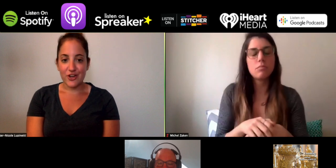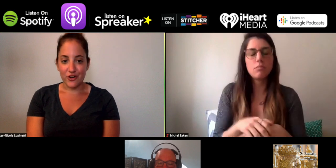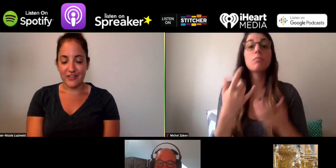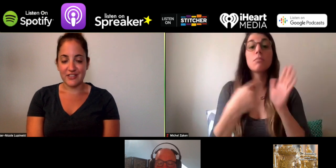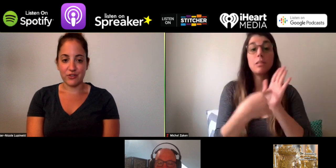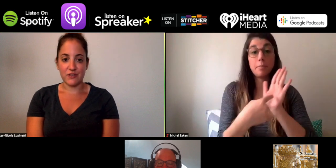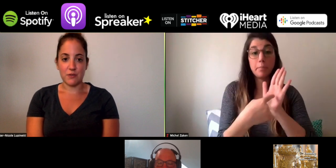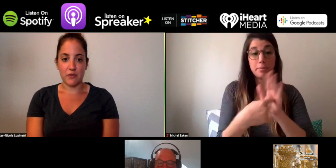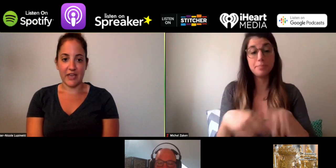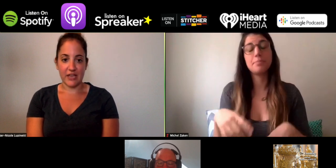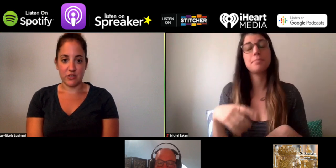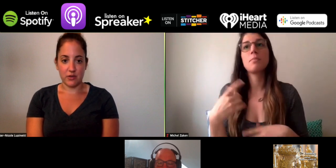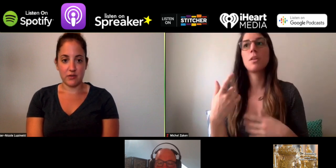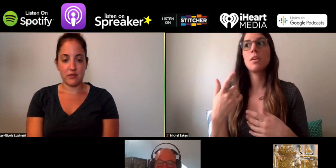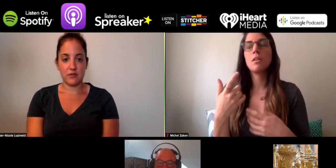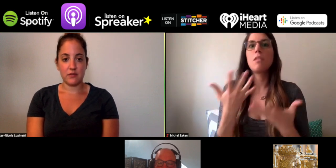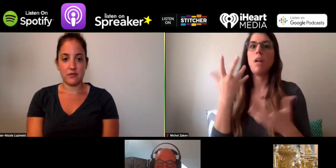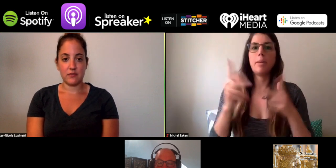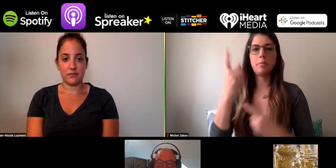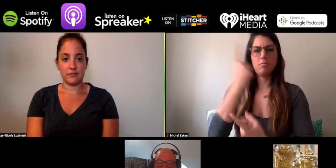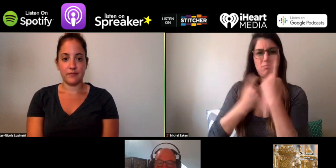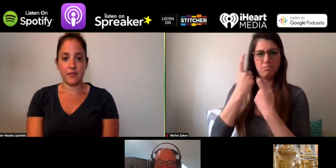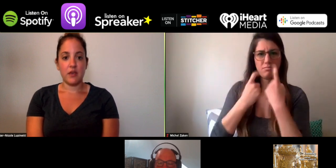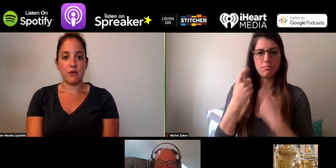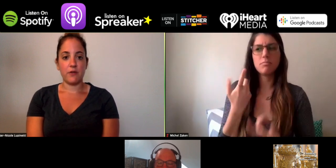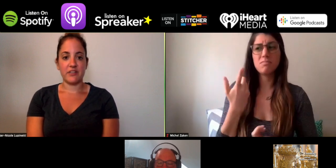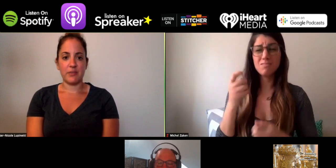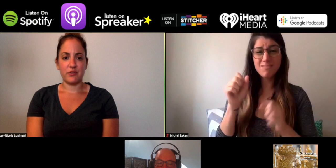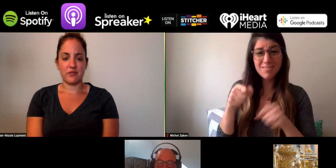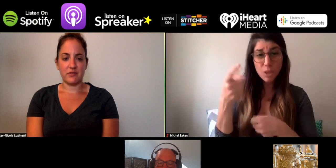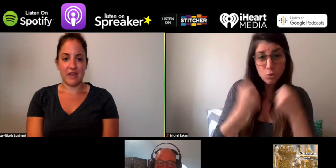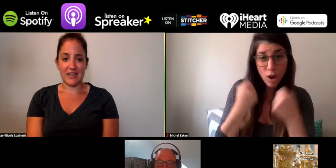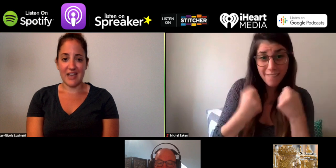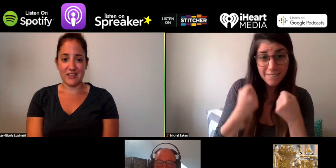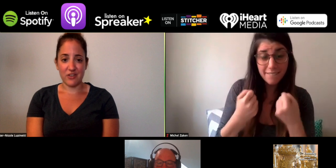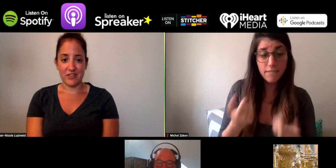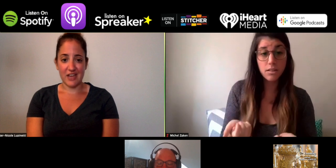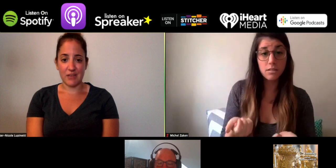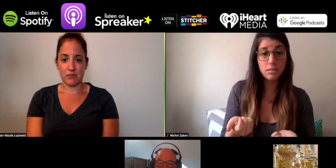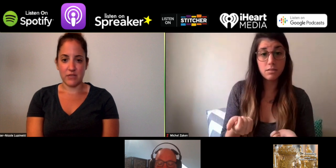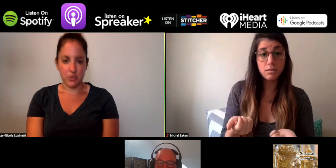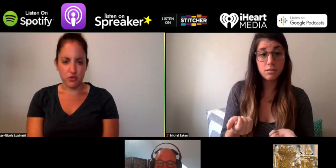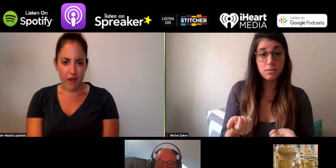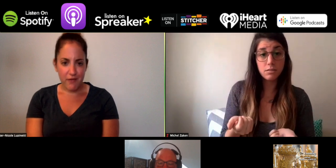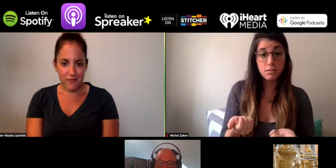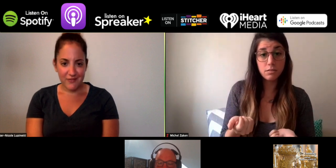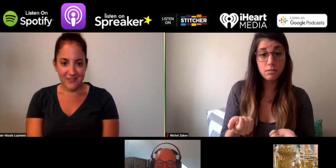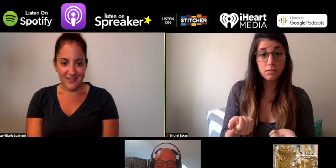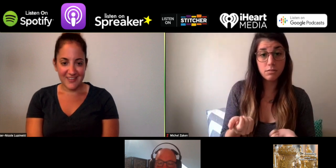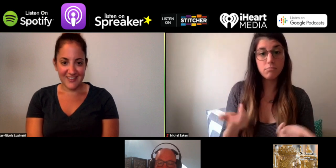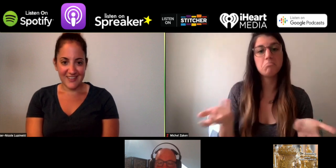hear, they still assume that they can't do it. You know, for example, I get asked all the time, can you